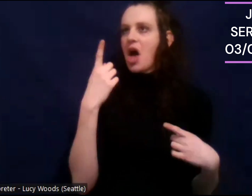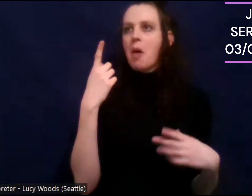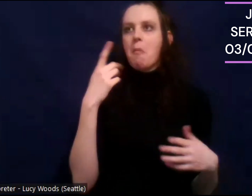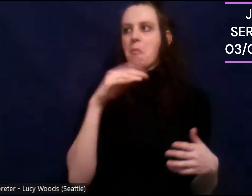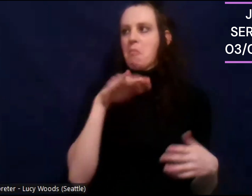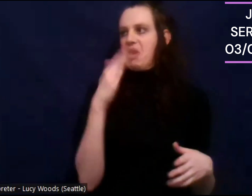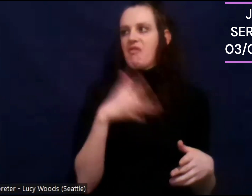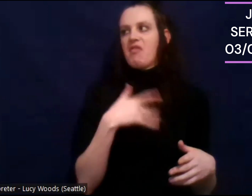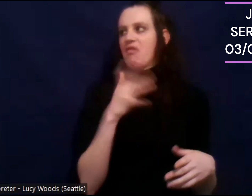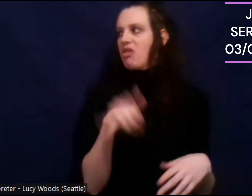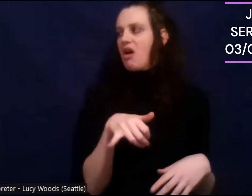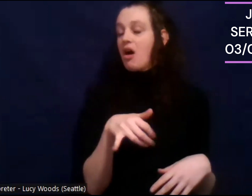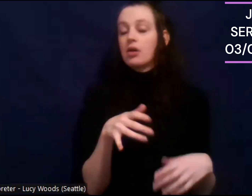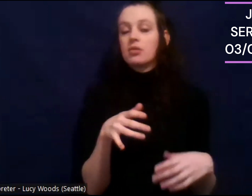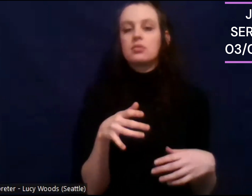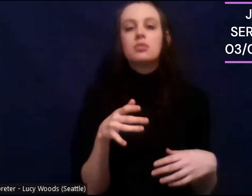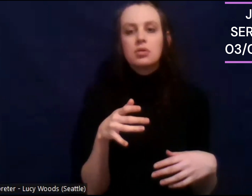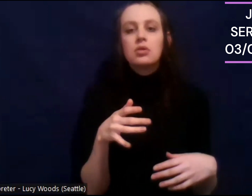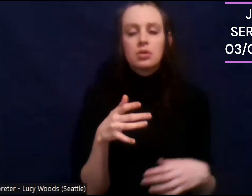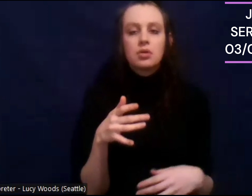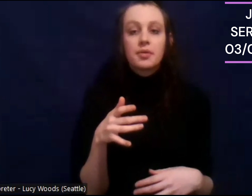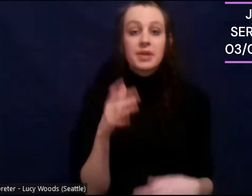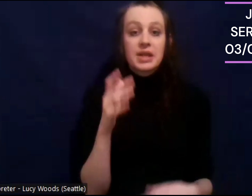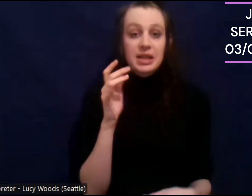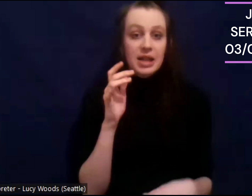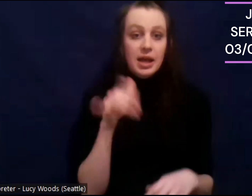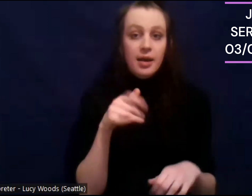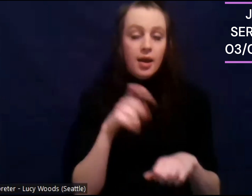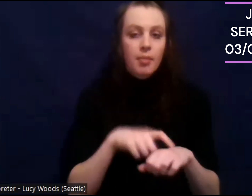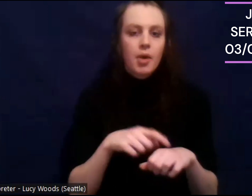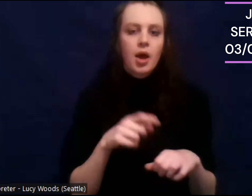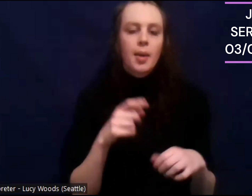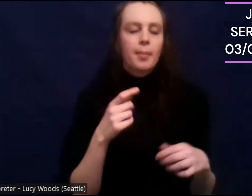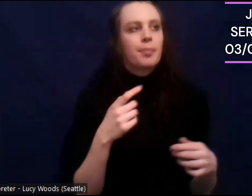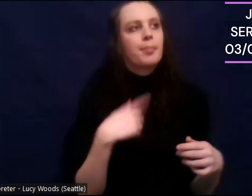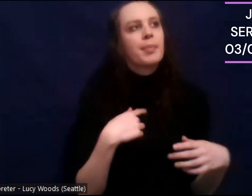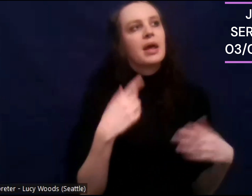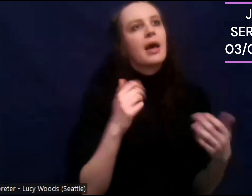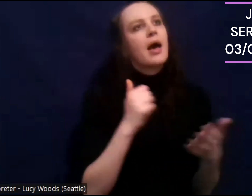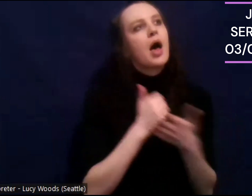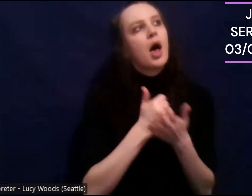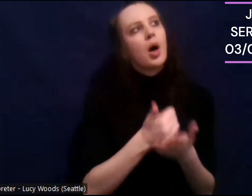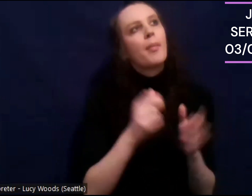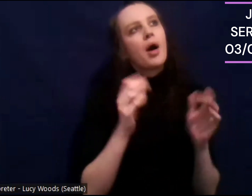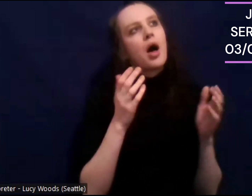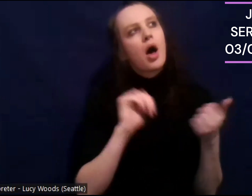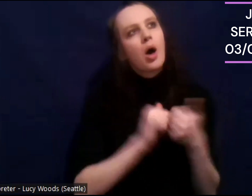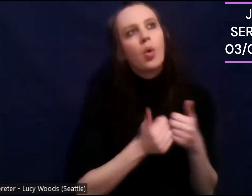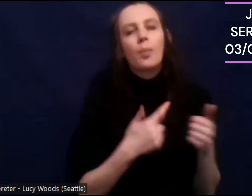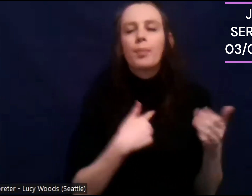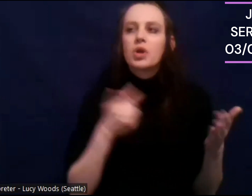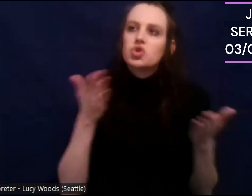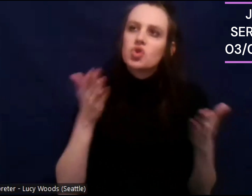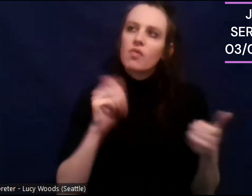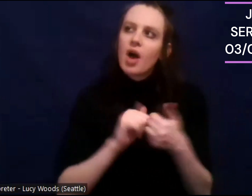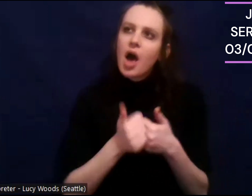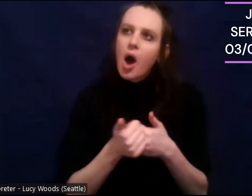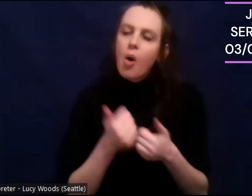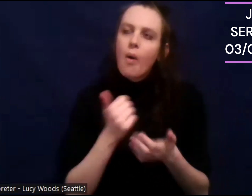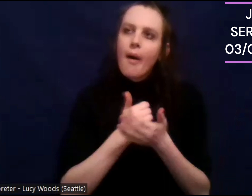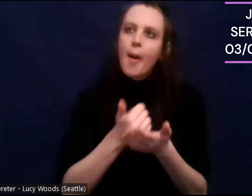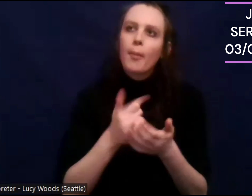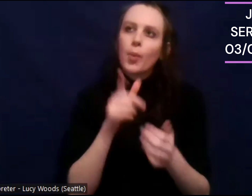very moments when I'm engaged in what can I bring into a situation? How can I be of service? Who can I help? Who can I talk